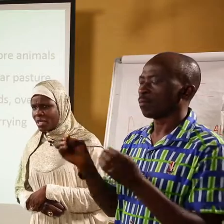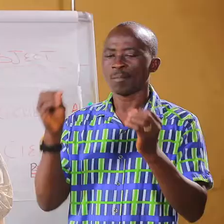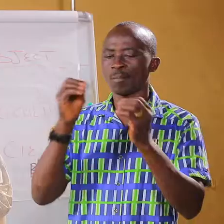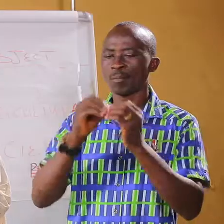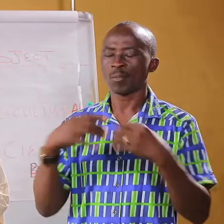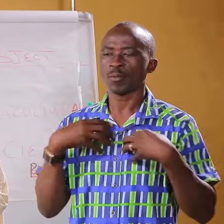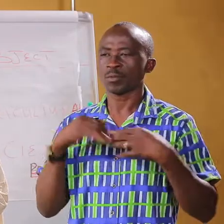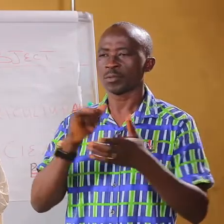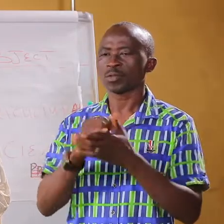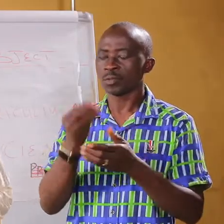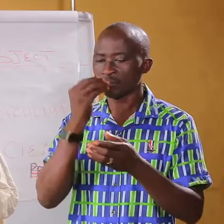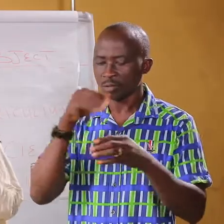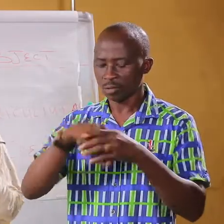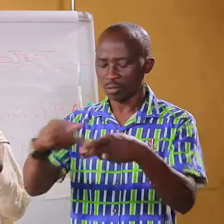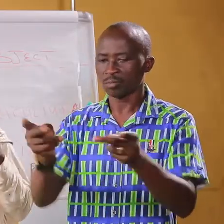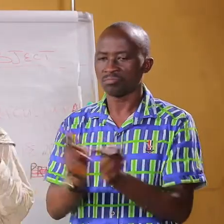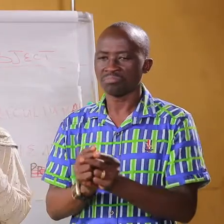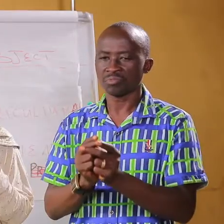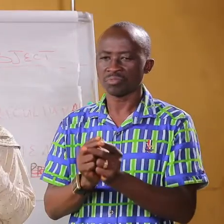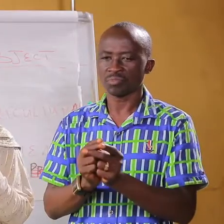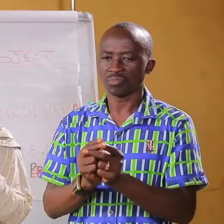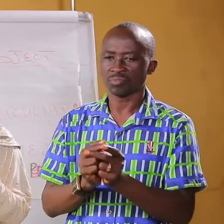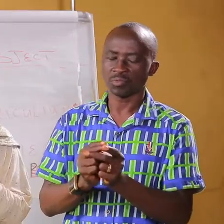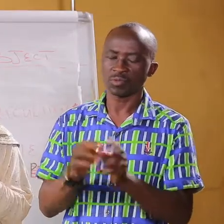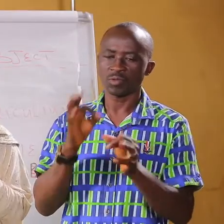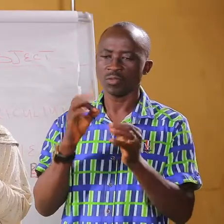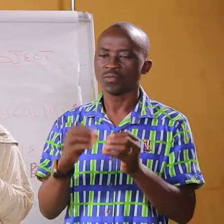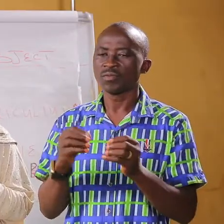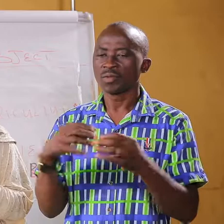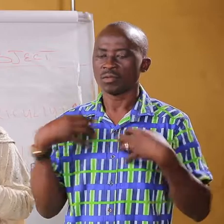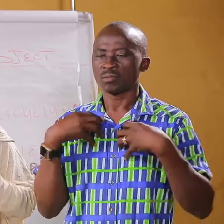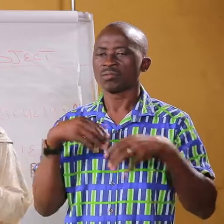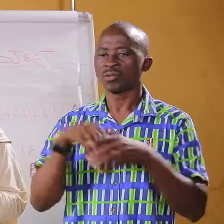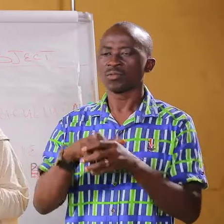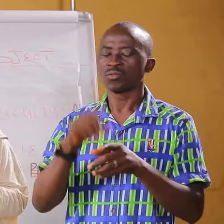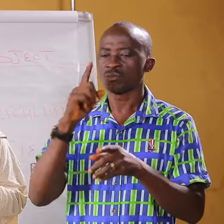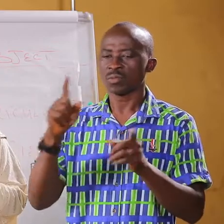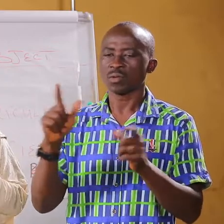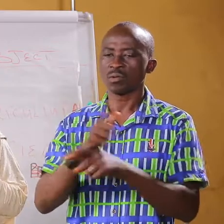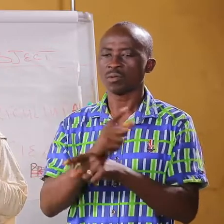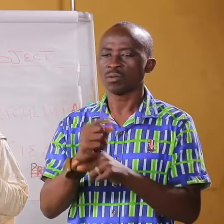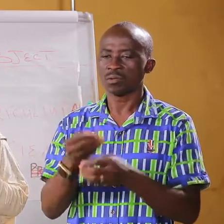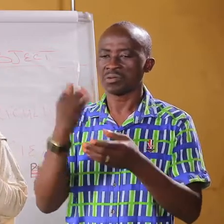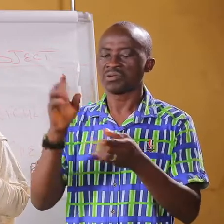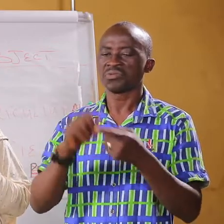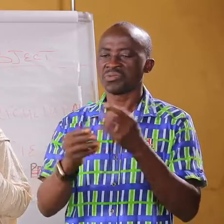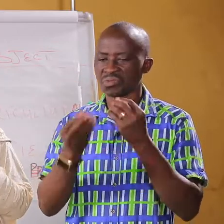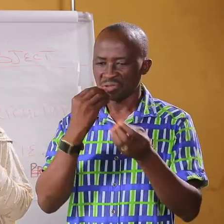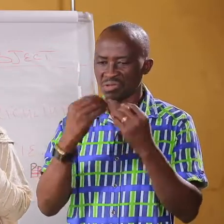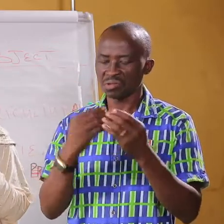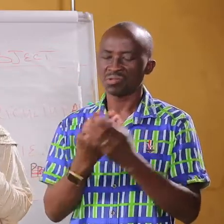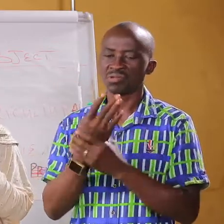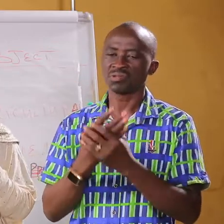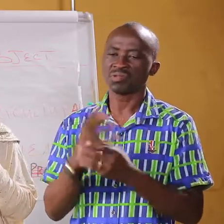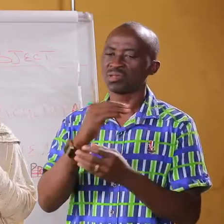soil. This simply means when you put too many animals on a land to graze, and the animals, they are what? They are